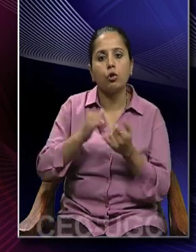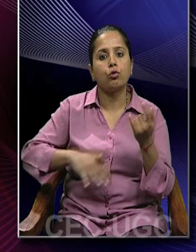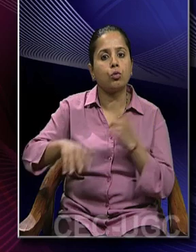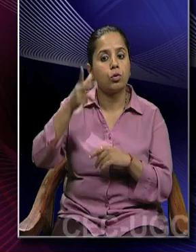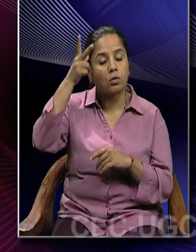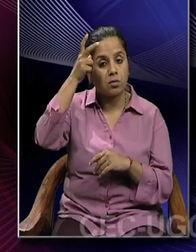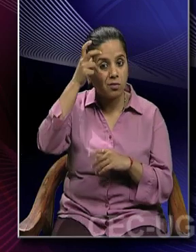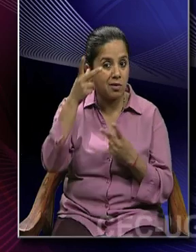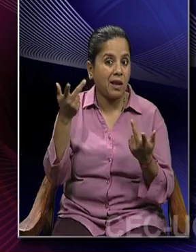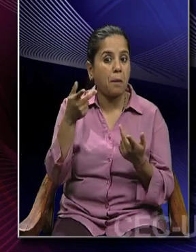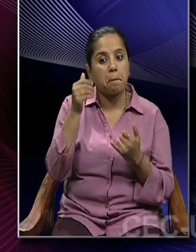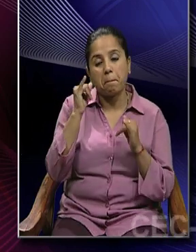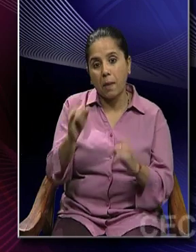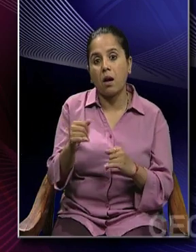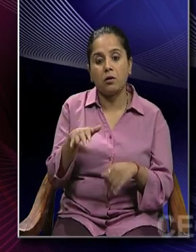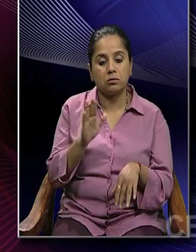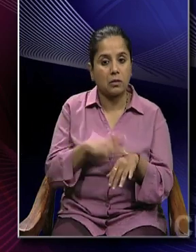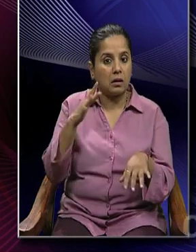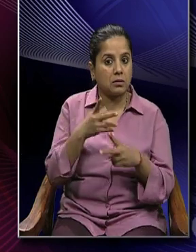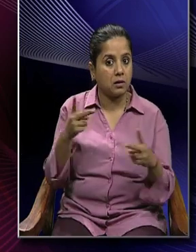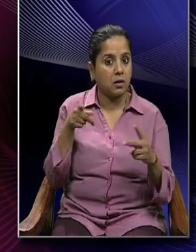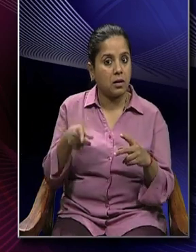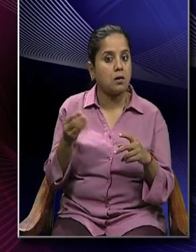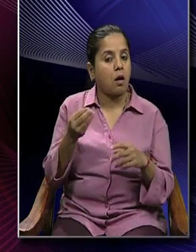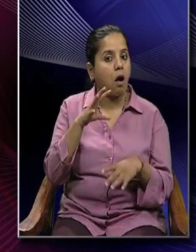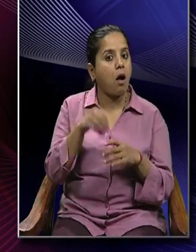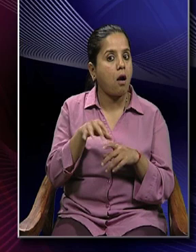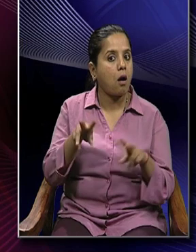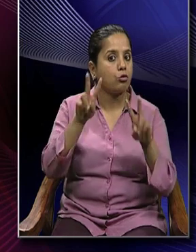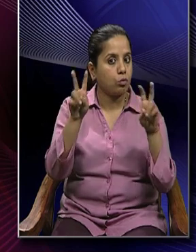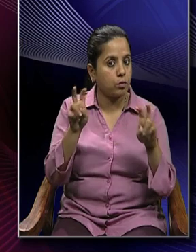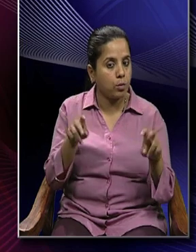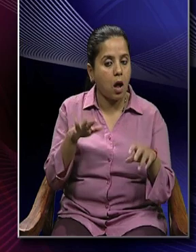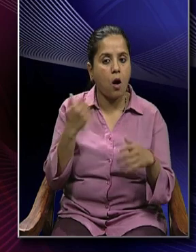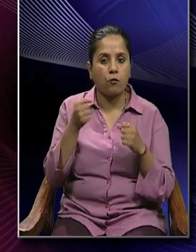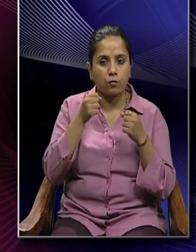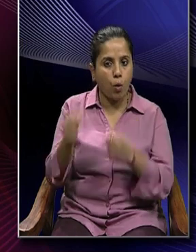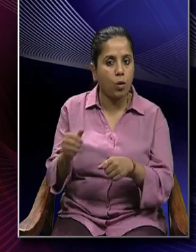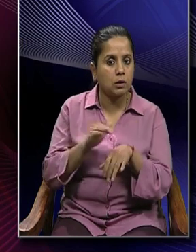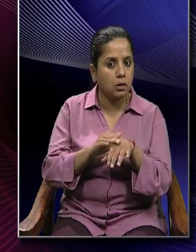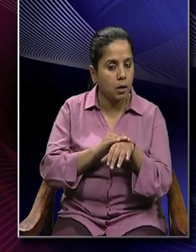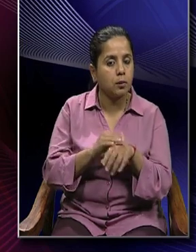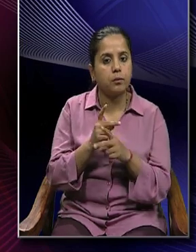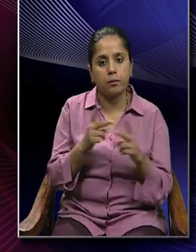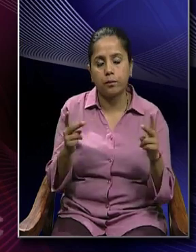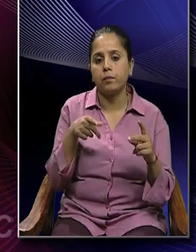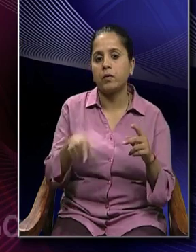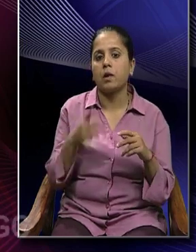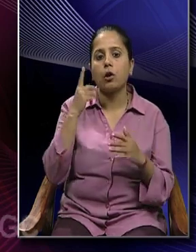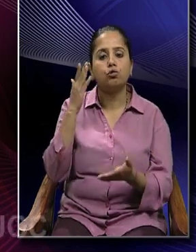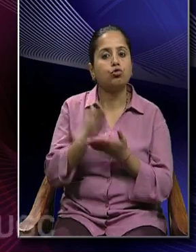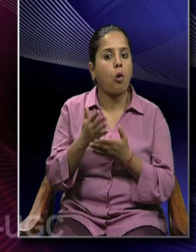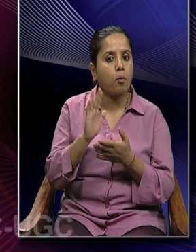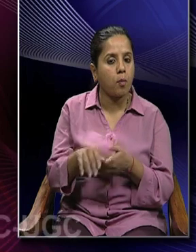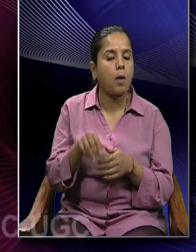which are there in the society, untouchability being one of them, and how forced labor was also in a way prohibited by